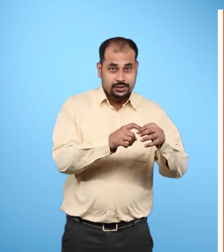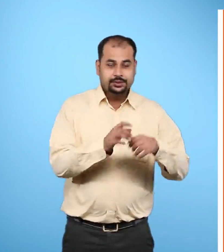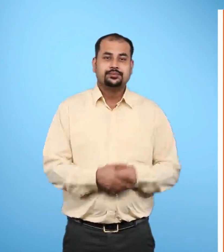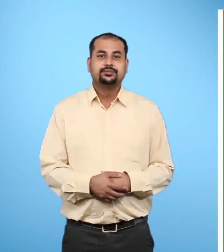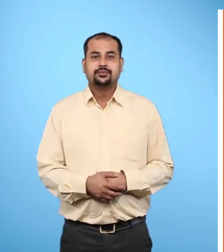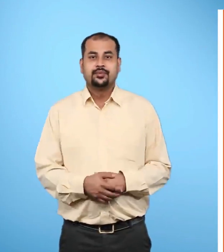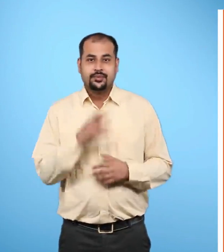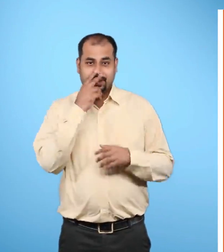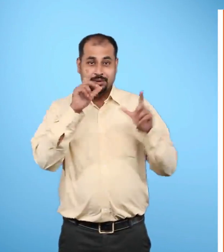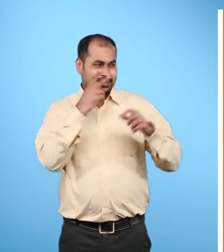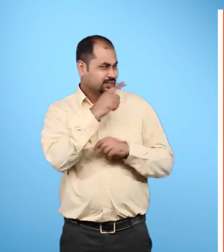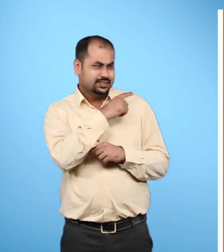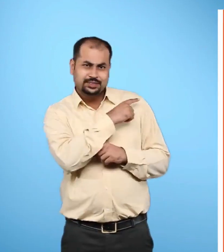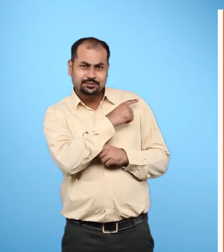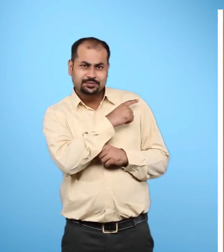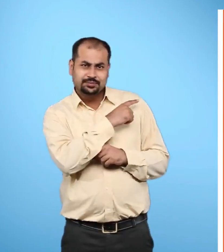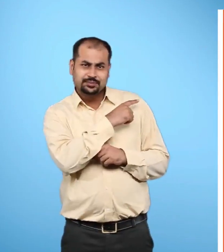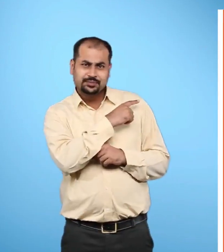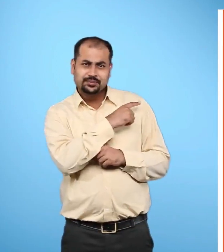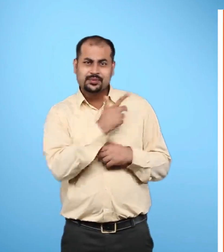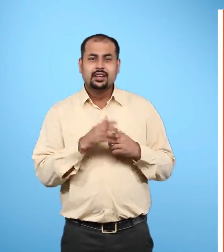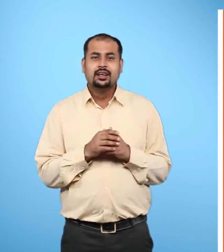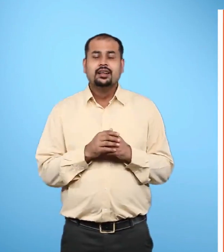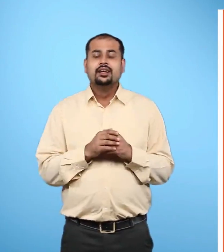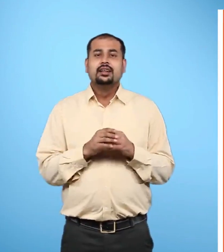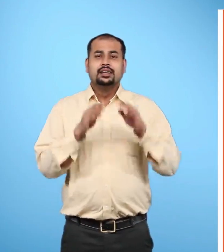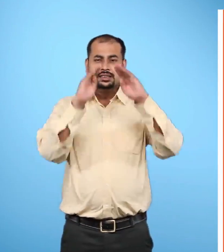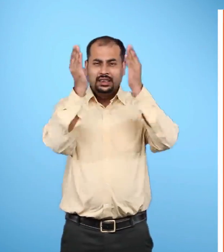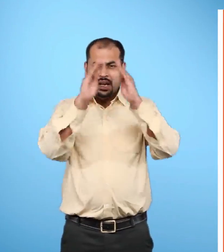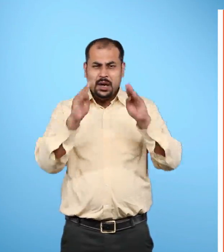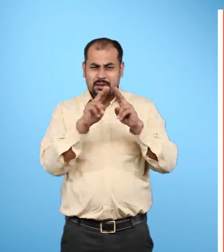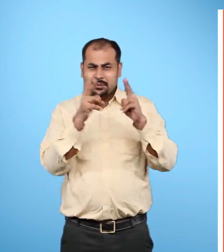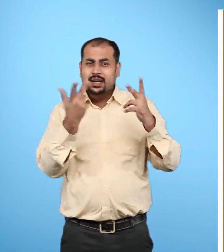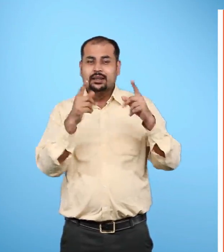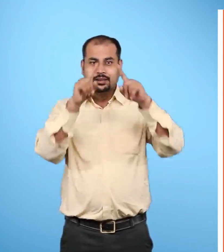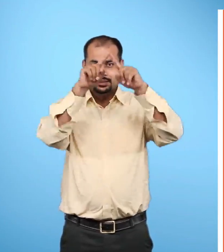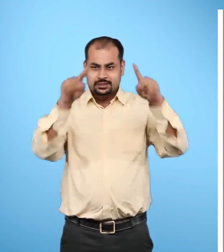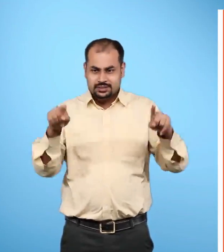Question. Write the area in square centimeters of the shapes